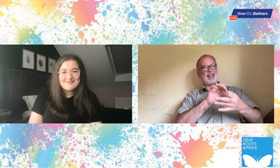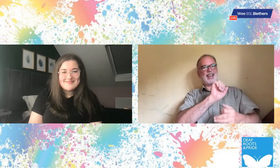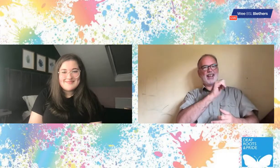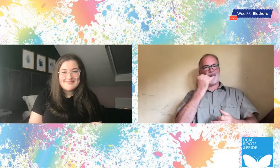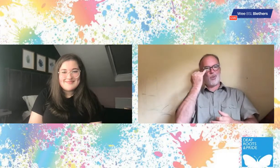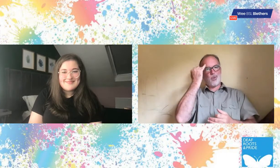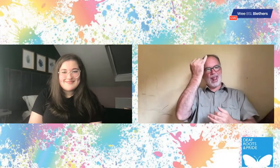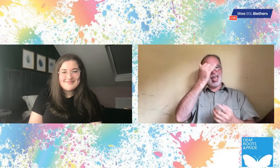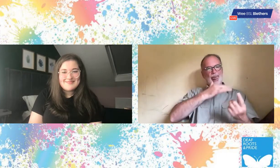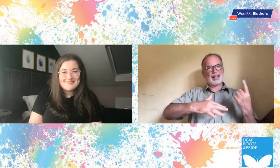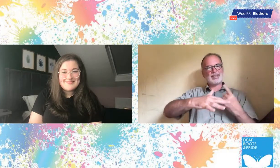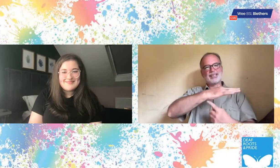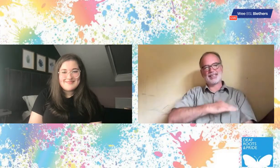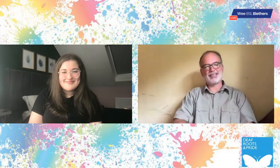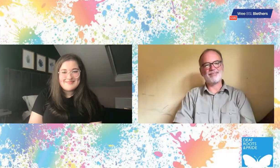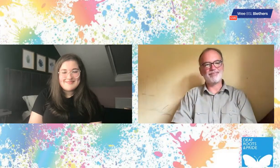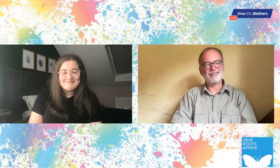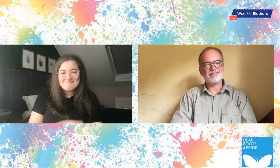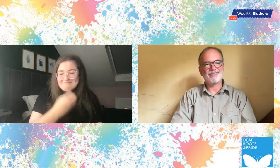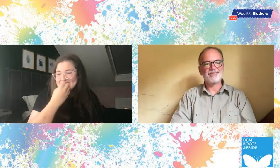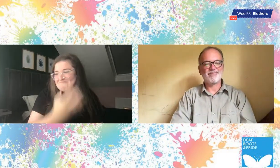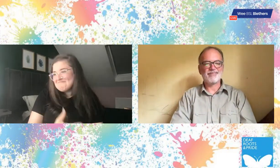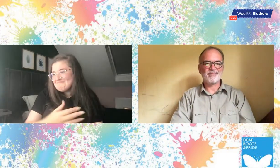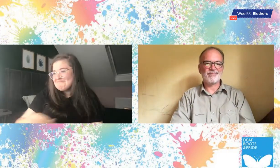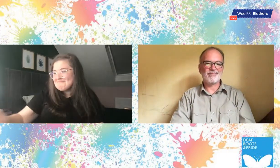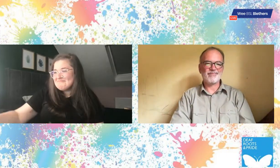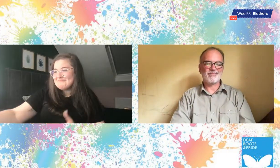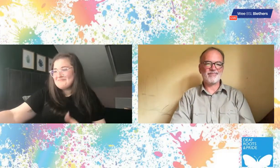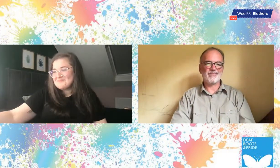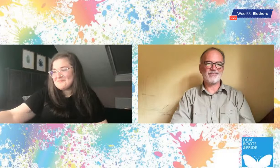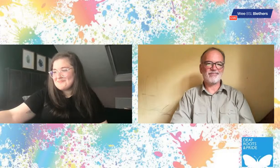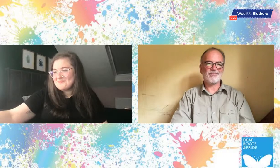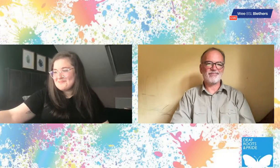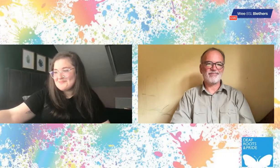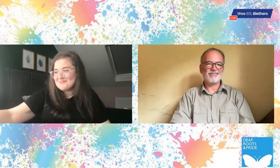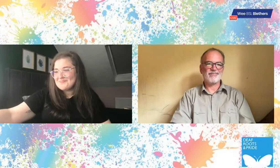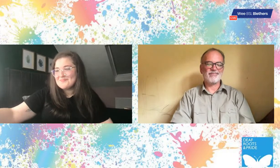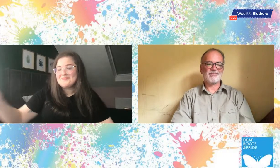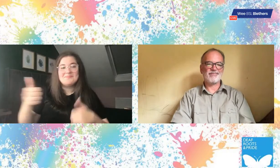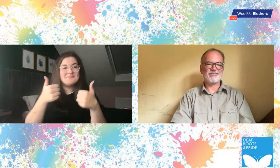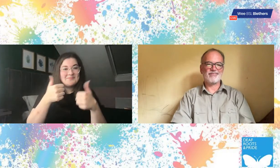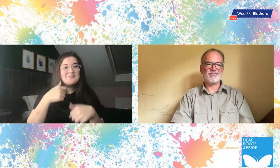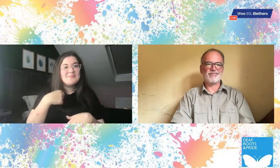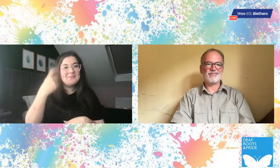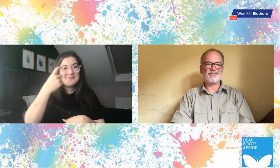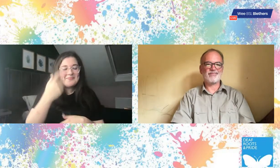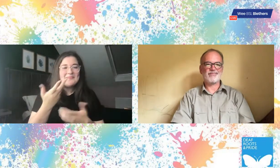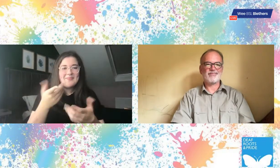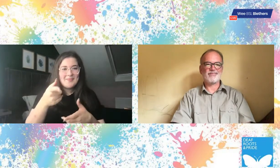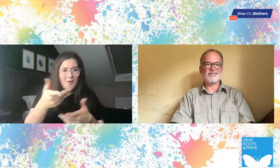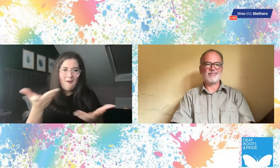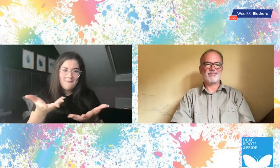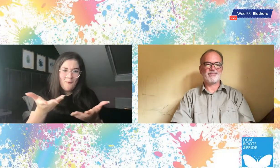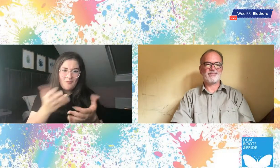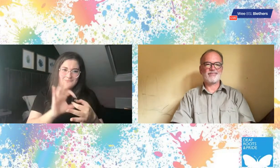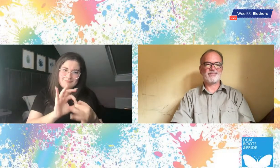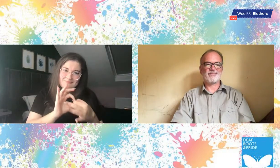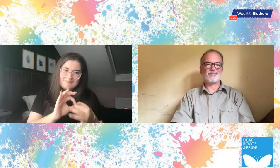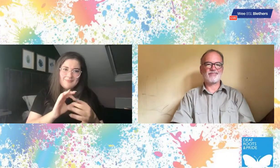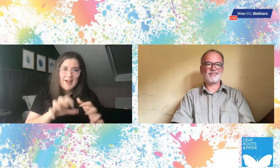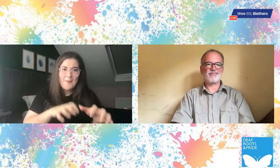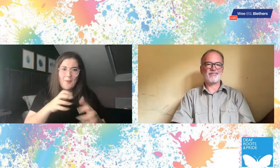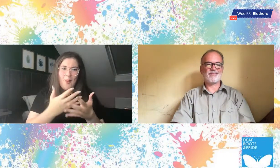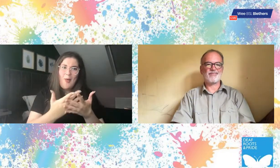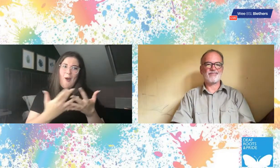countryside. So there's tree canopy and everything to help kind of stimulate the wild environment. So yeah, it's a lot of ground Just to cover.